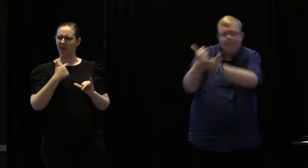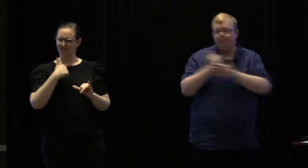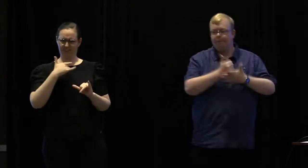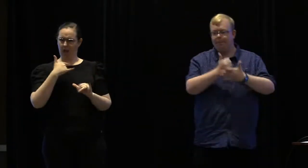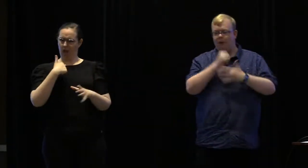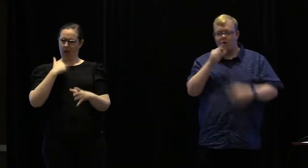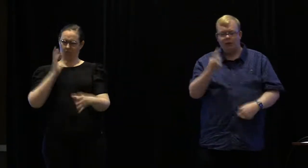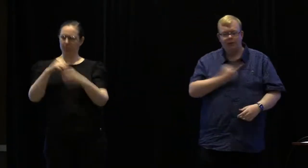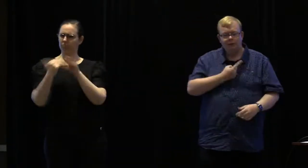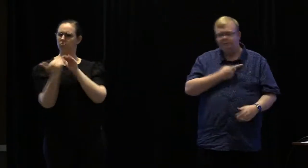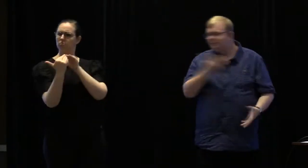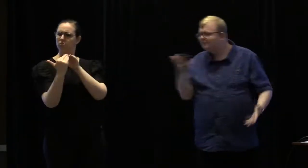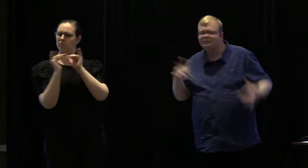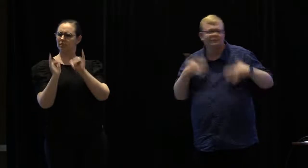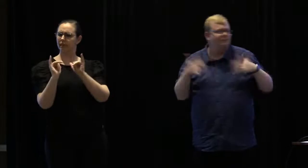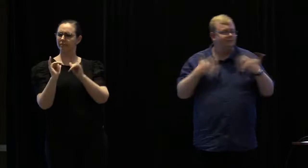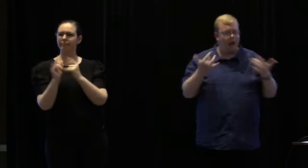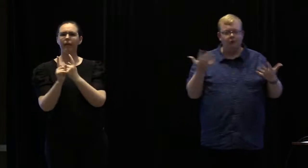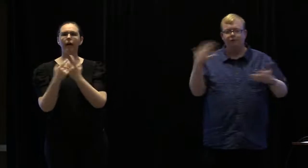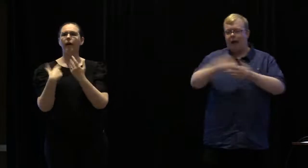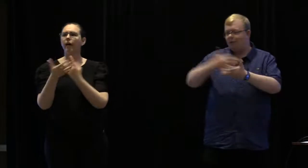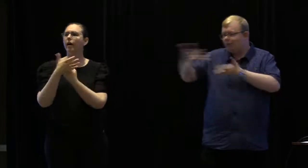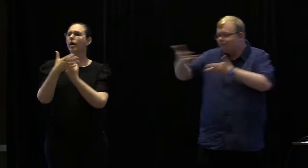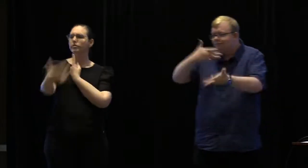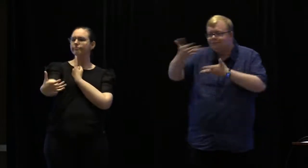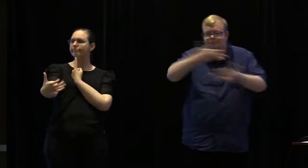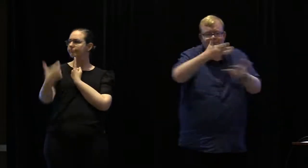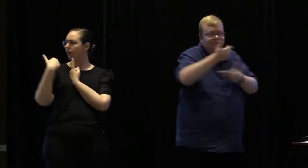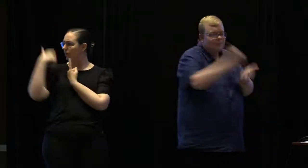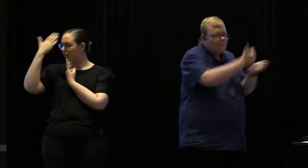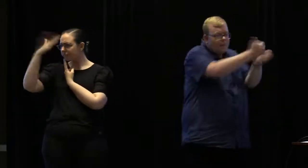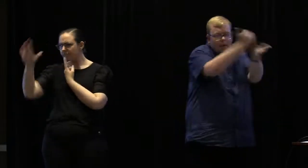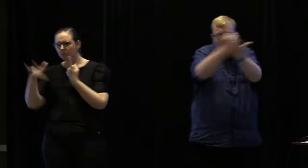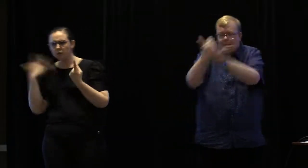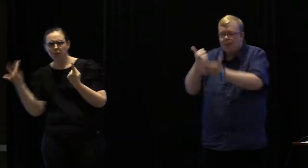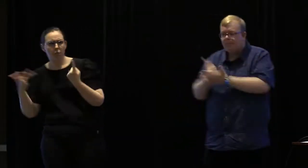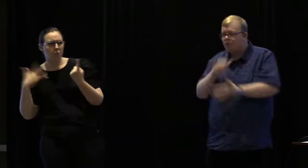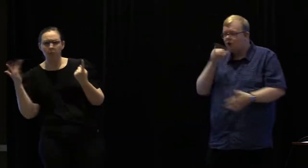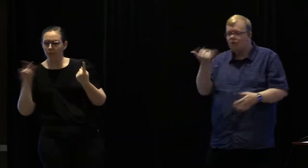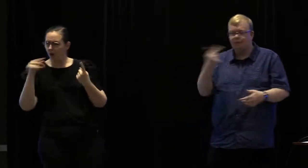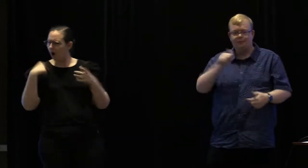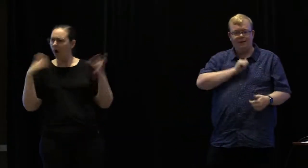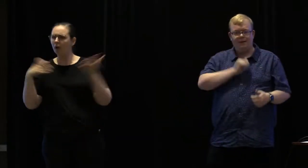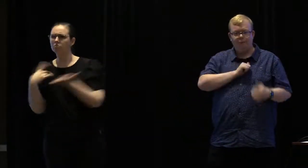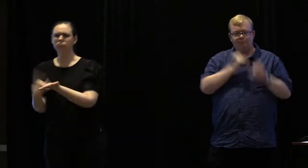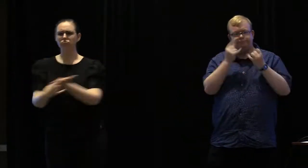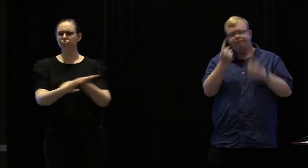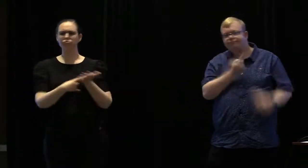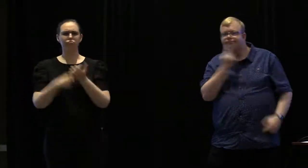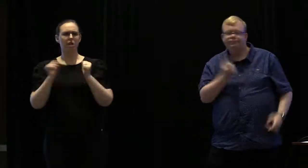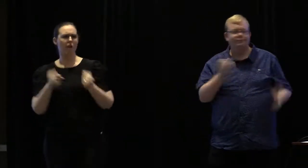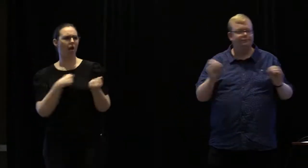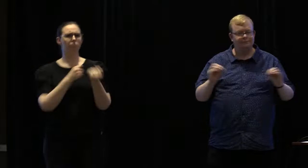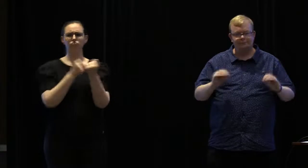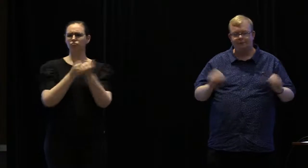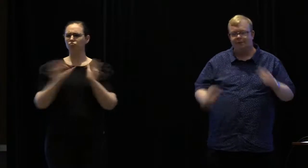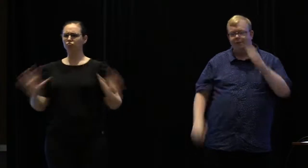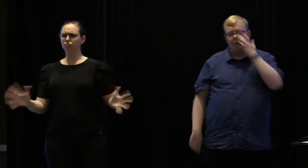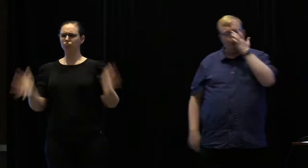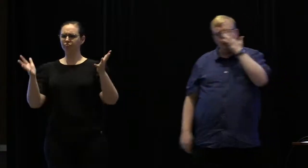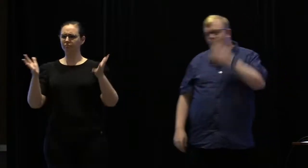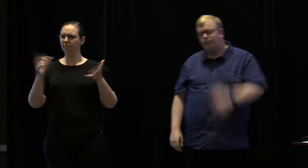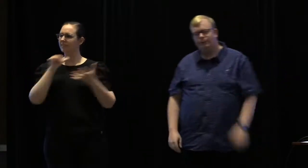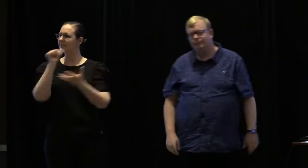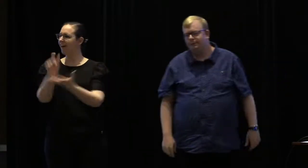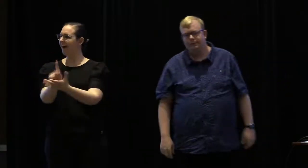world. And I felt able to help. Instead of just trying to find out what was going on, I had the information and was able to help